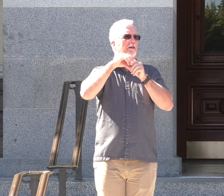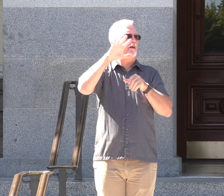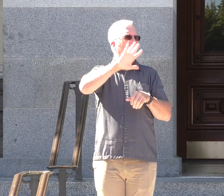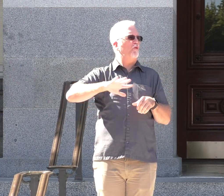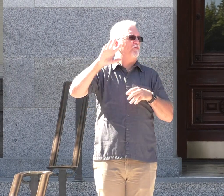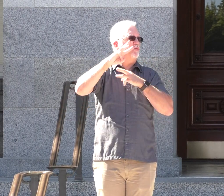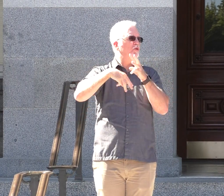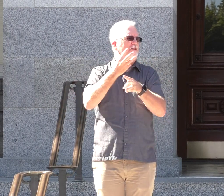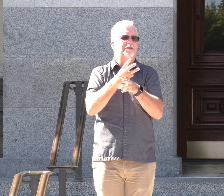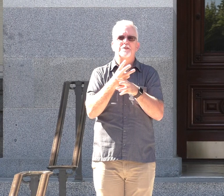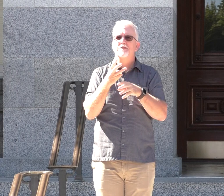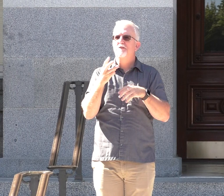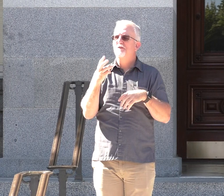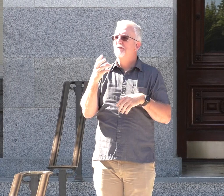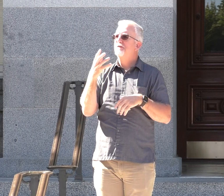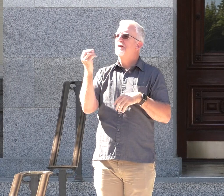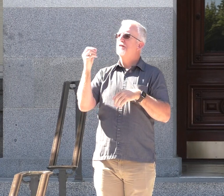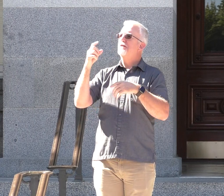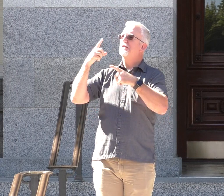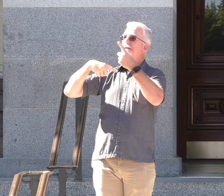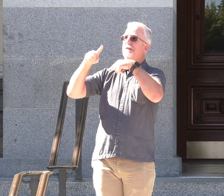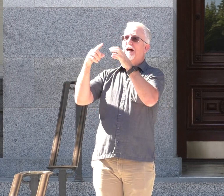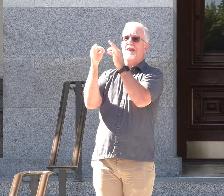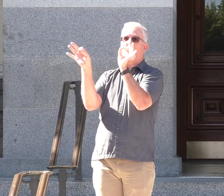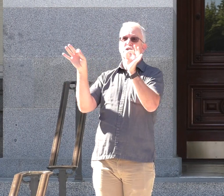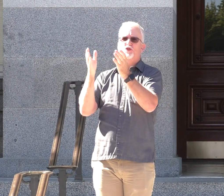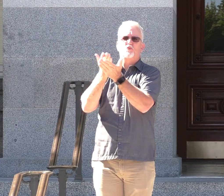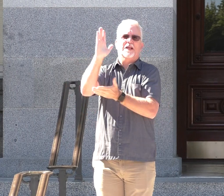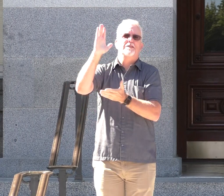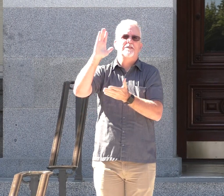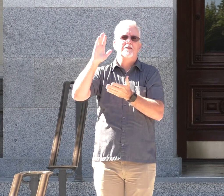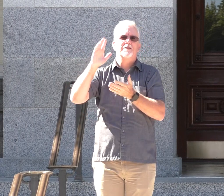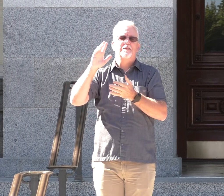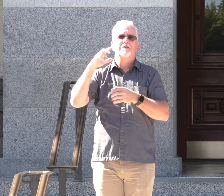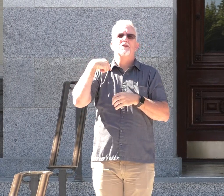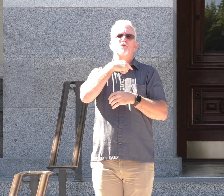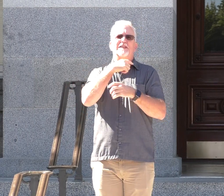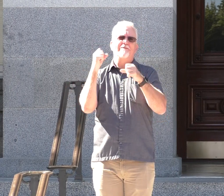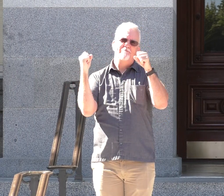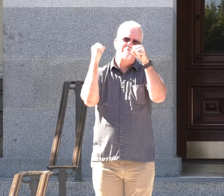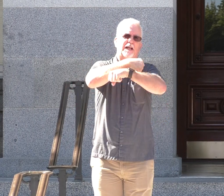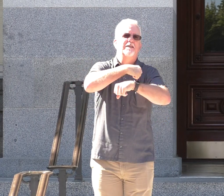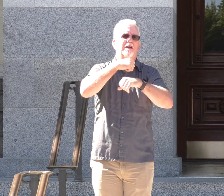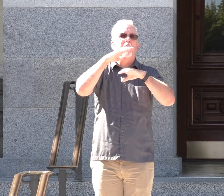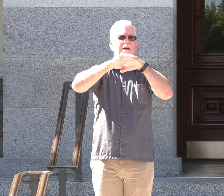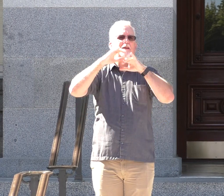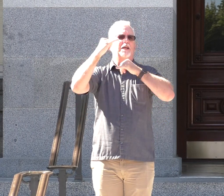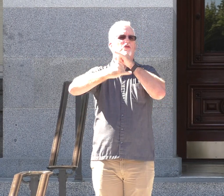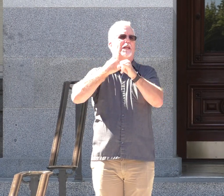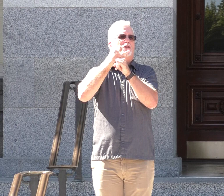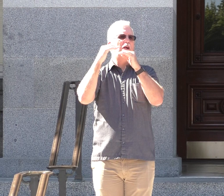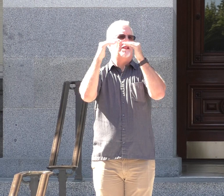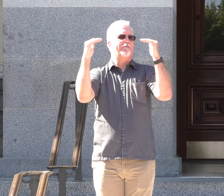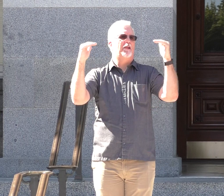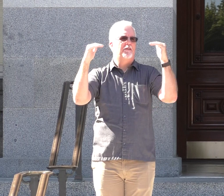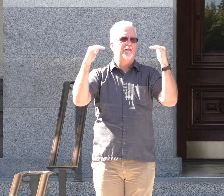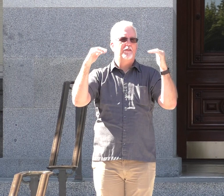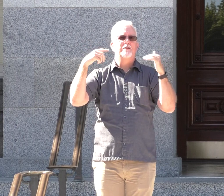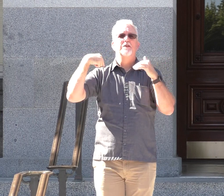deaf people around the world. Sign language is a right that we must fight for on an